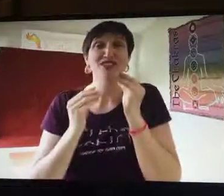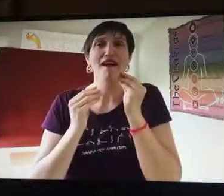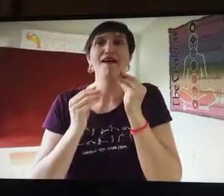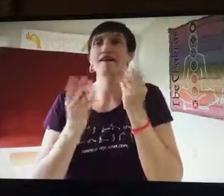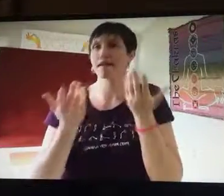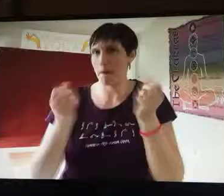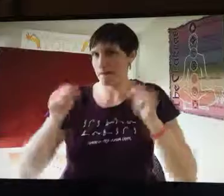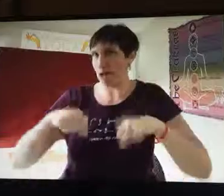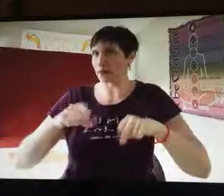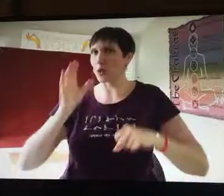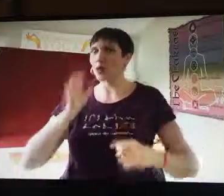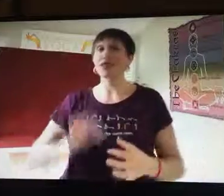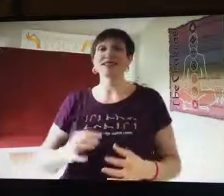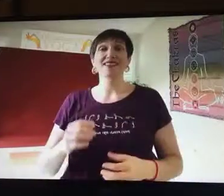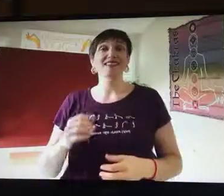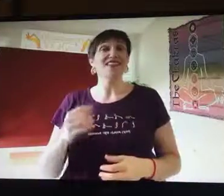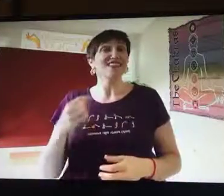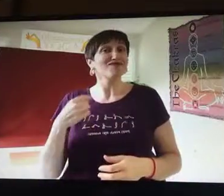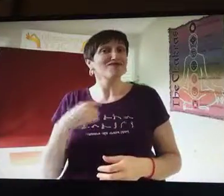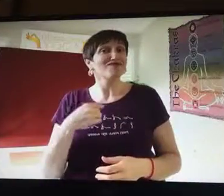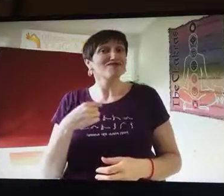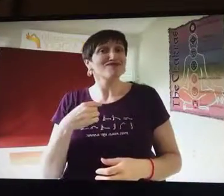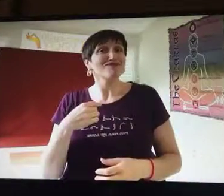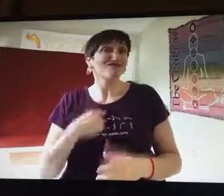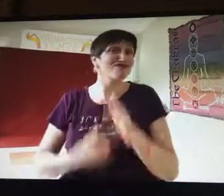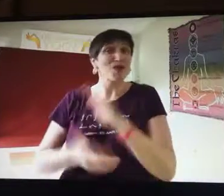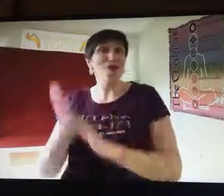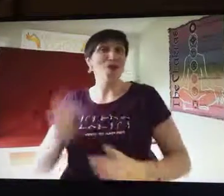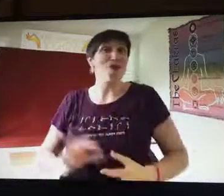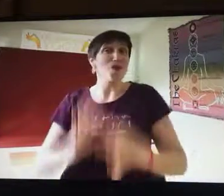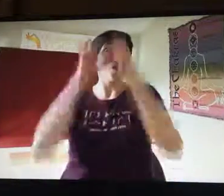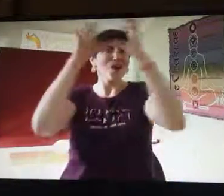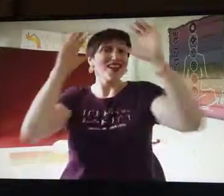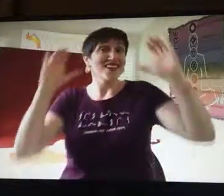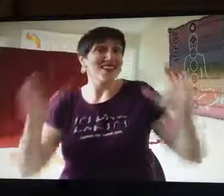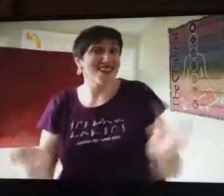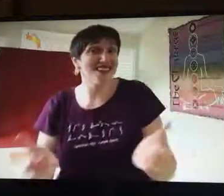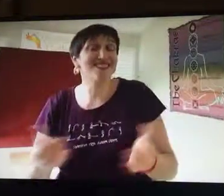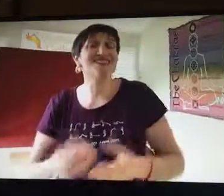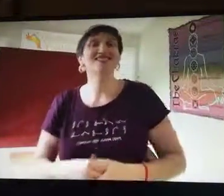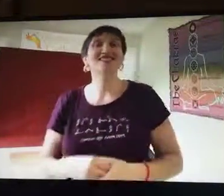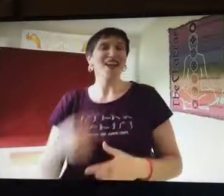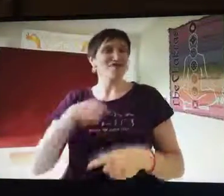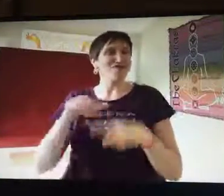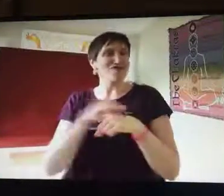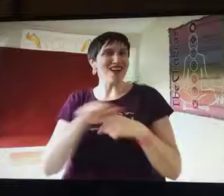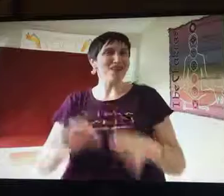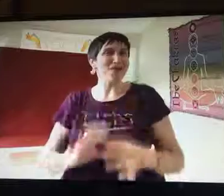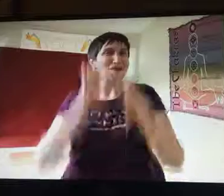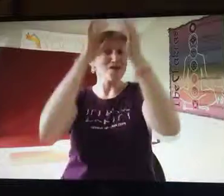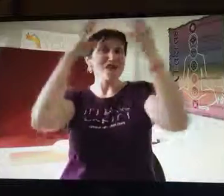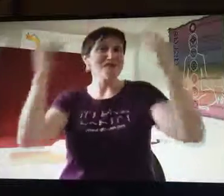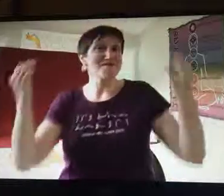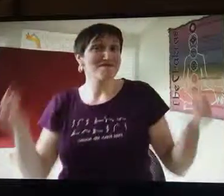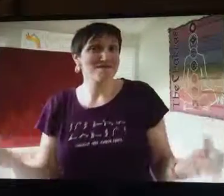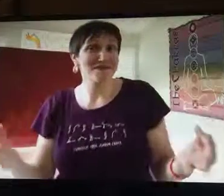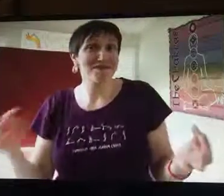Who really know and have experience and practice yoga, I'm going to go to yoga class. I'm going to practice